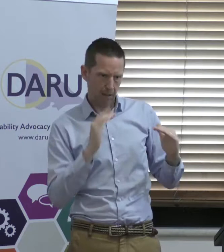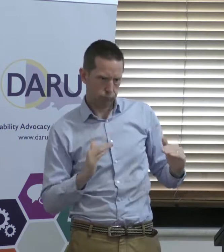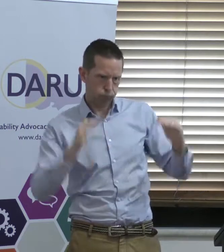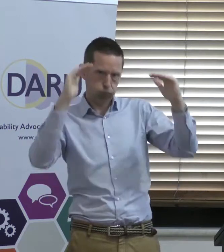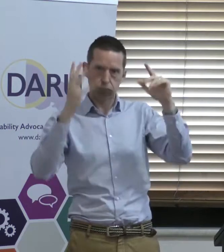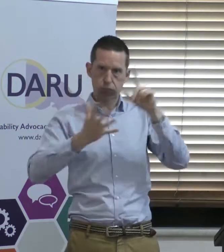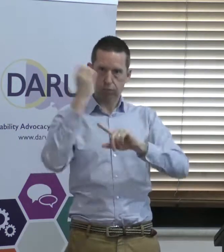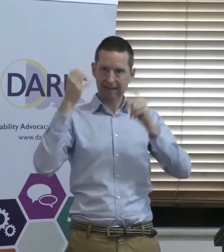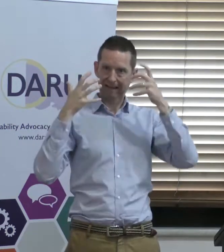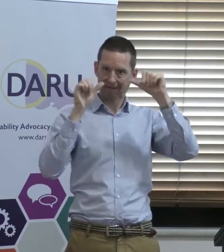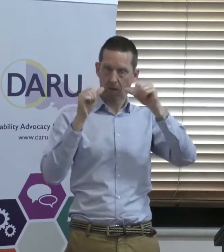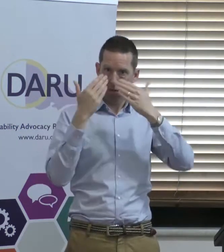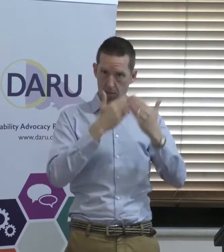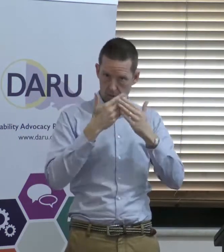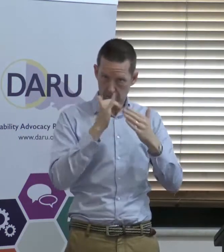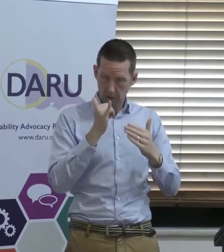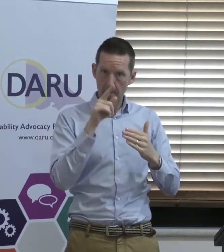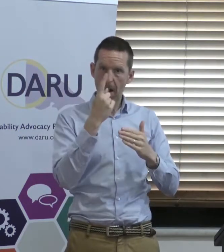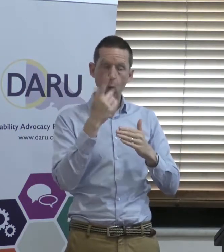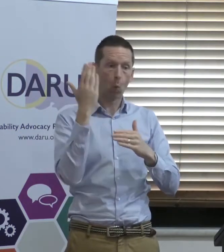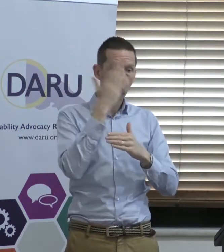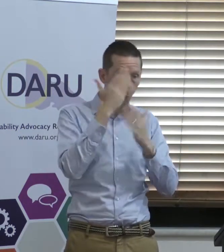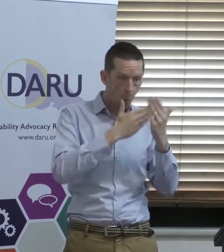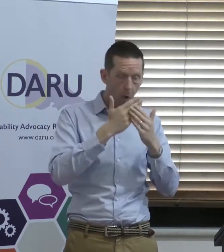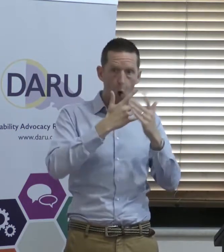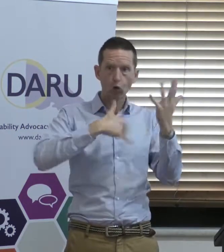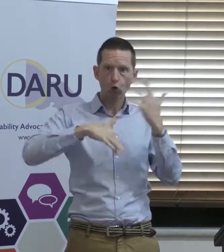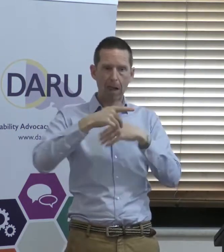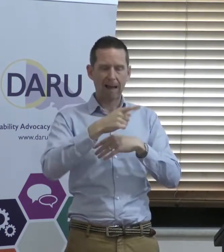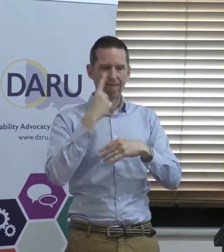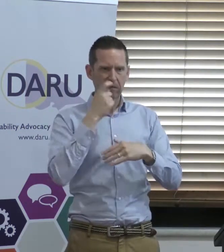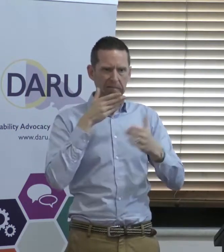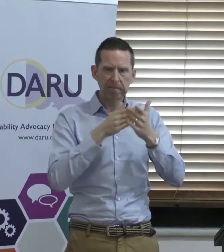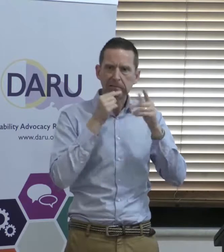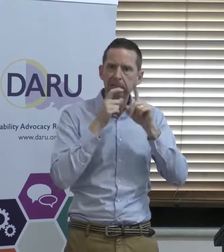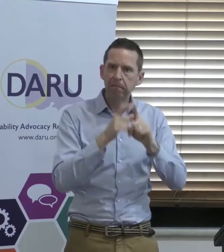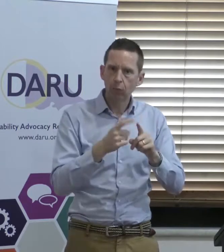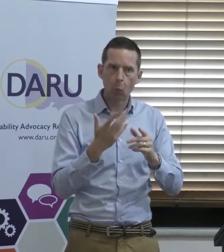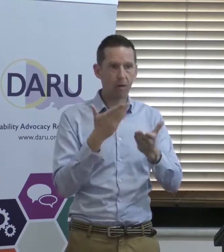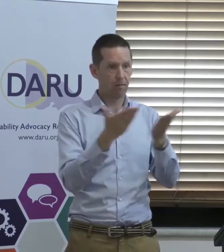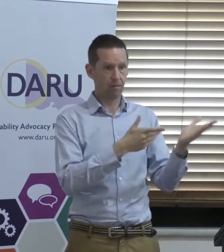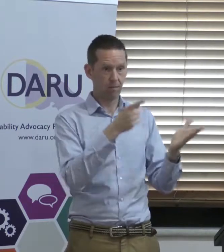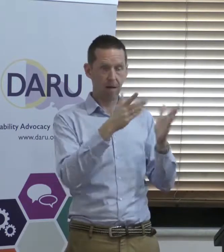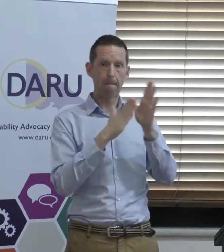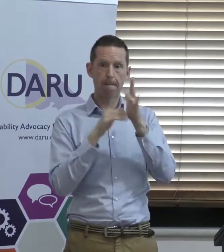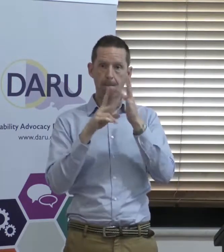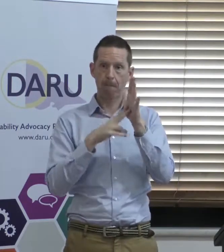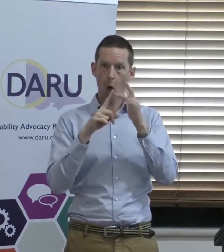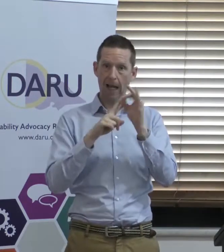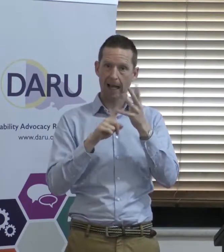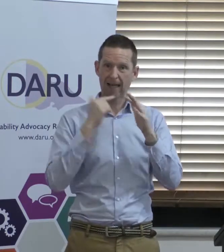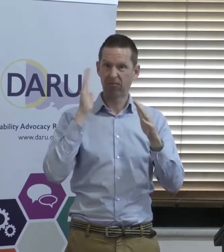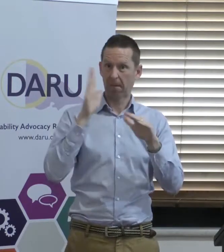potential, both academically and socially. I bring to the podium Monique. Thank